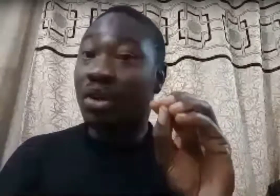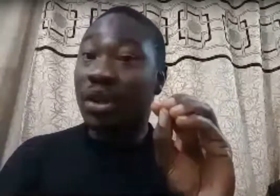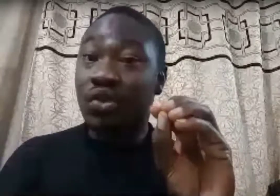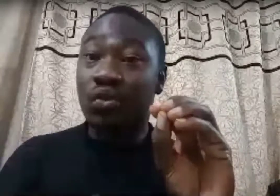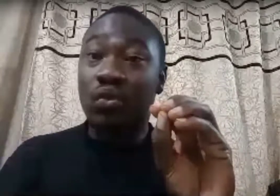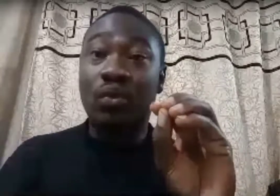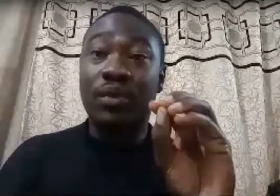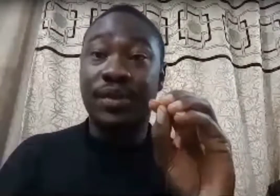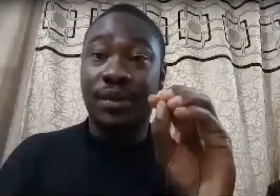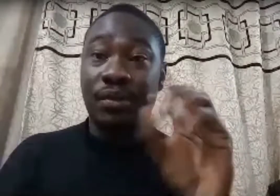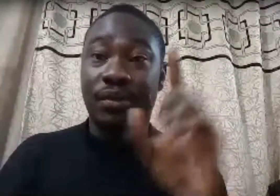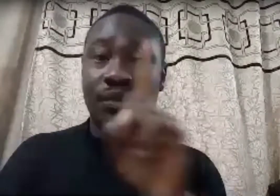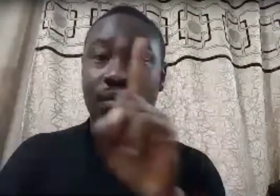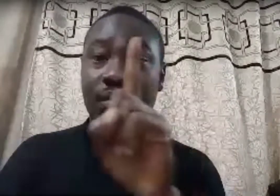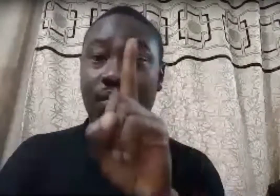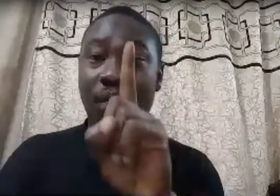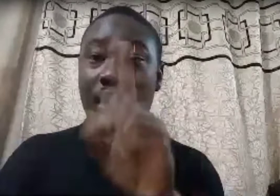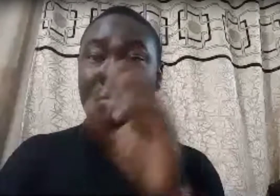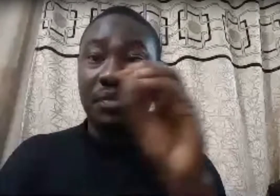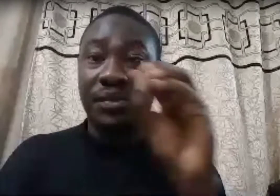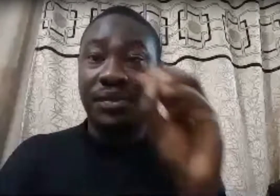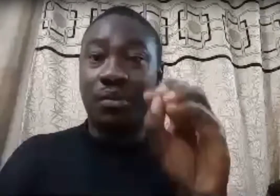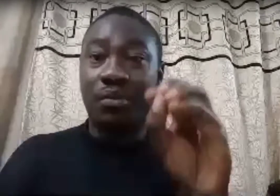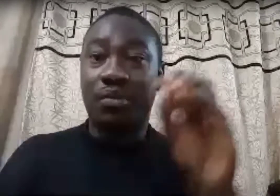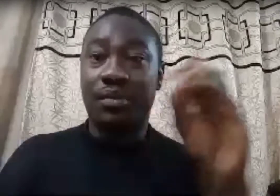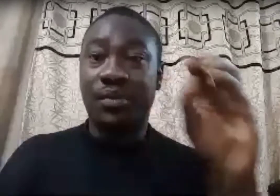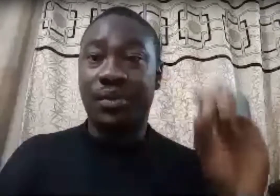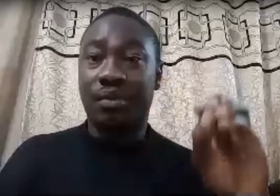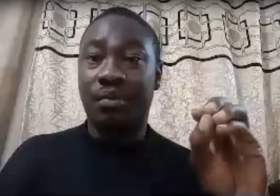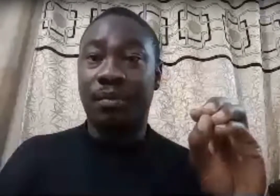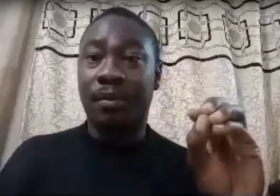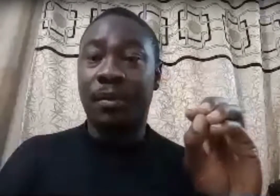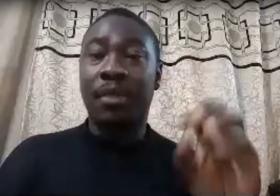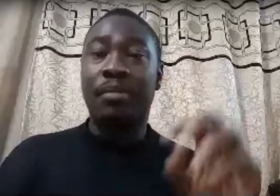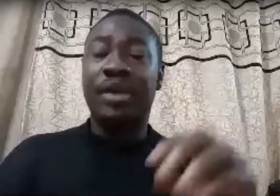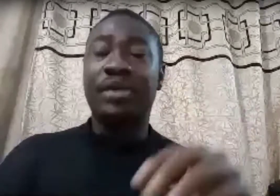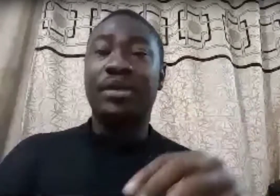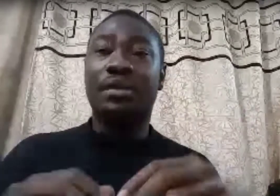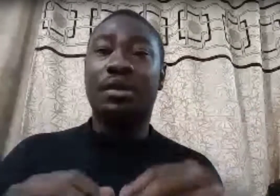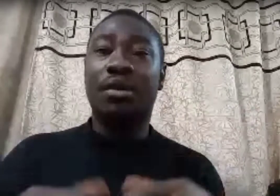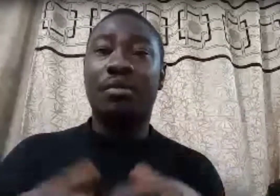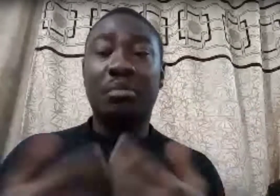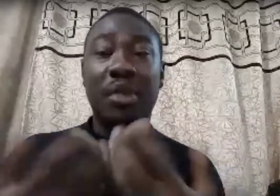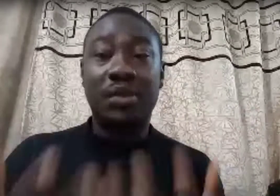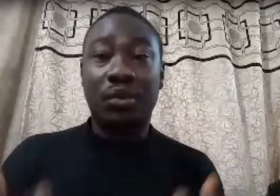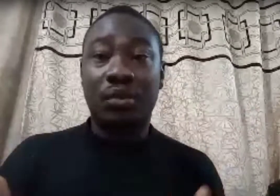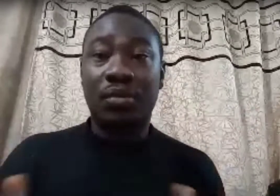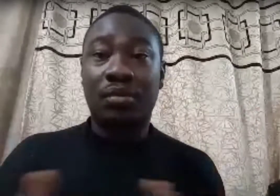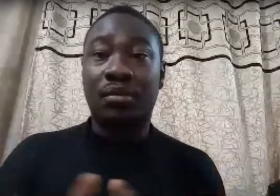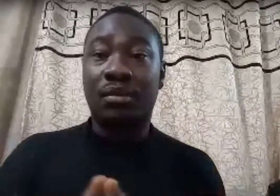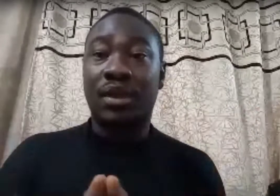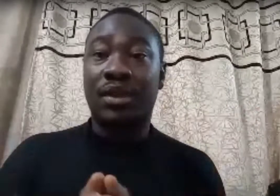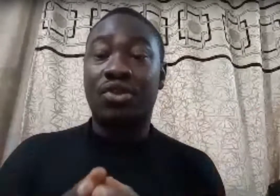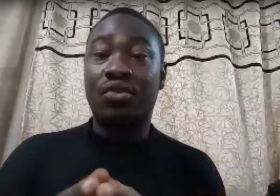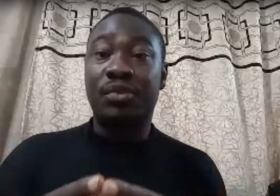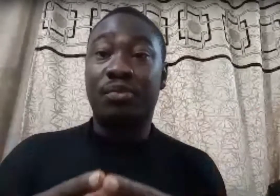0, 0. But the common method that are used professionally in sign language, they might not be used in